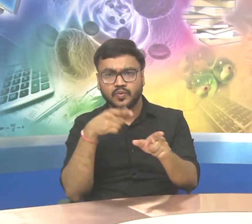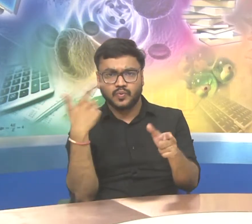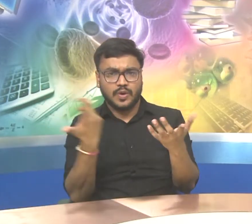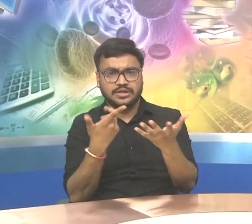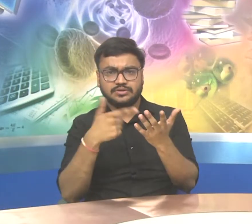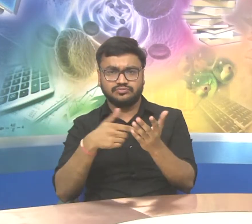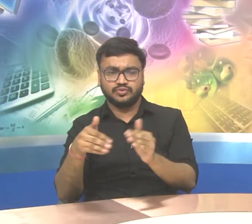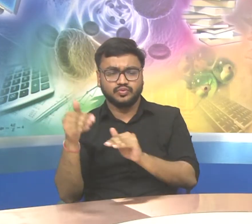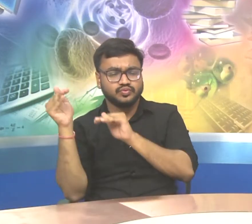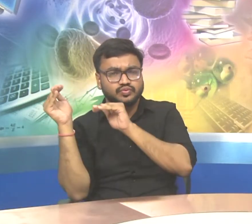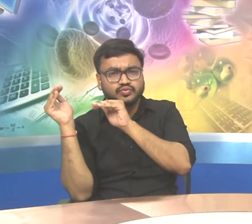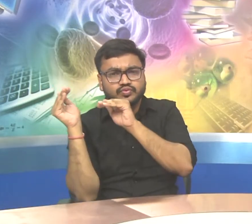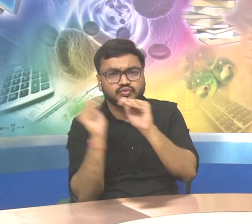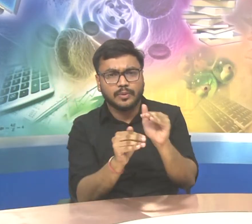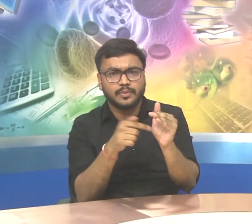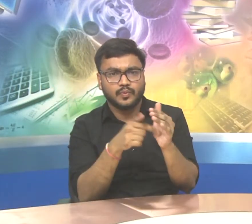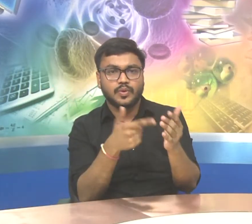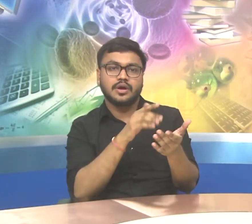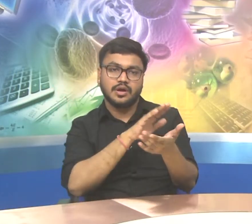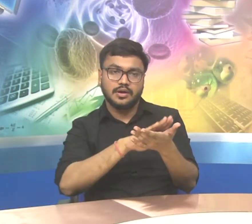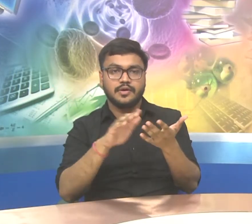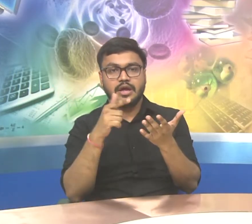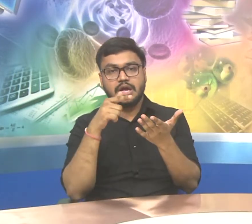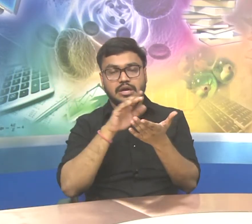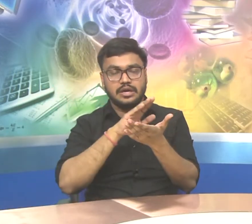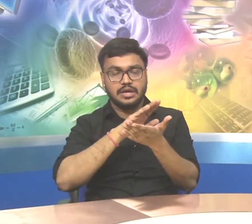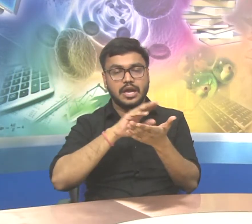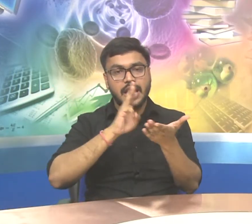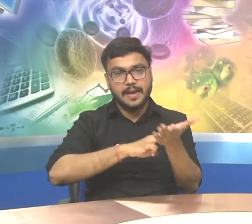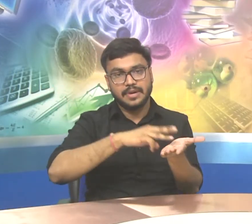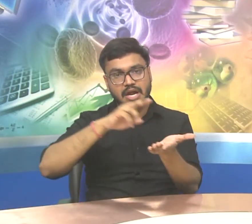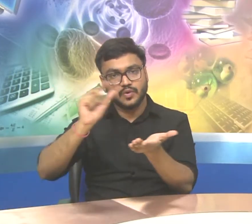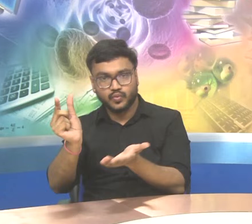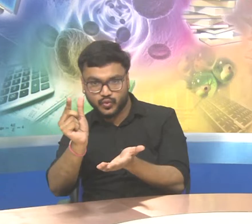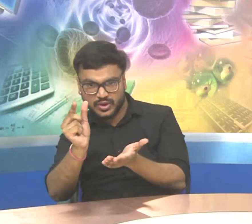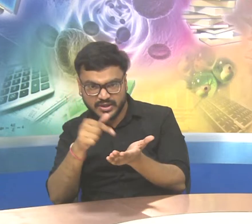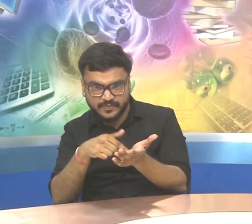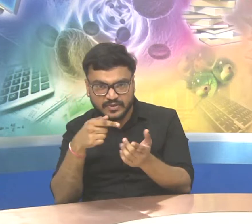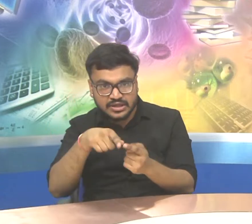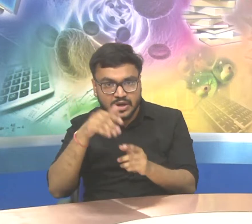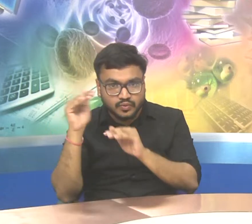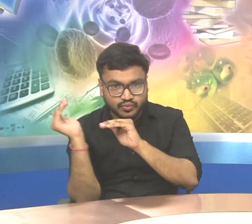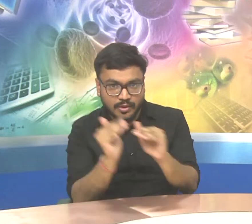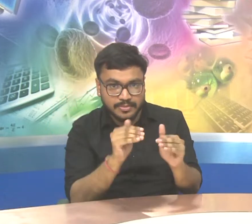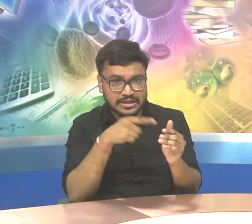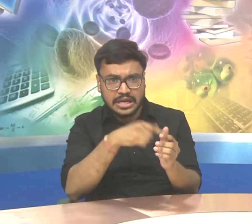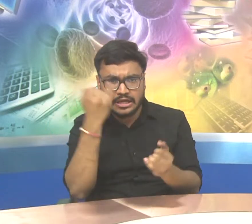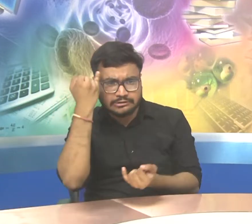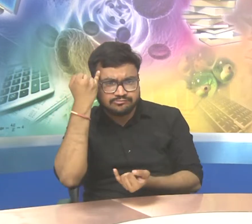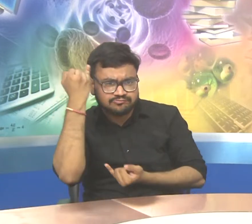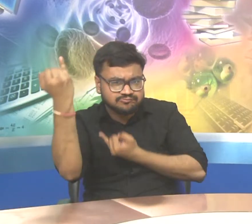amino acids in a laboratory using gases like methane,